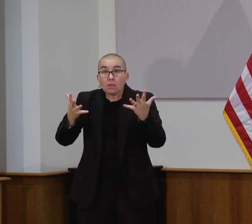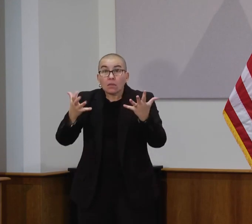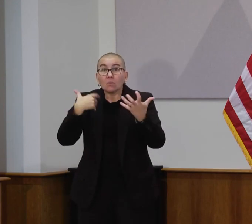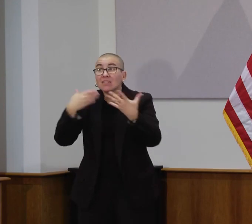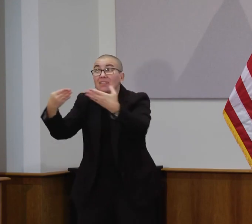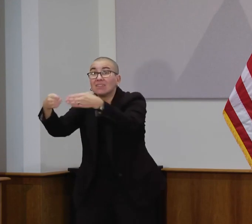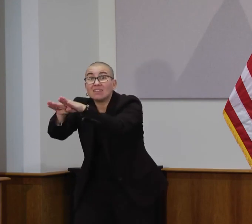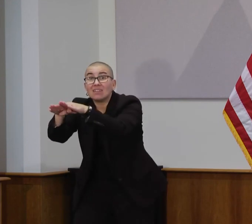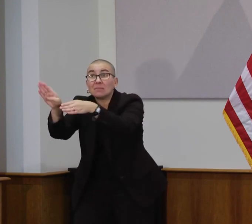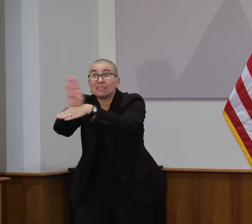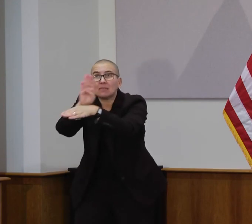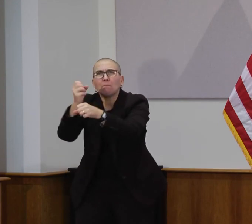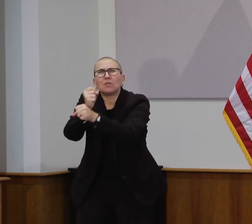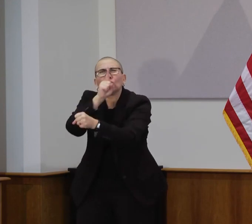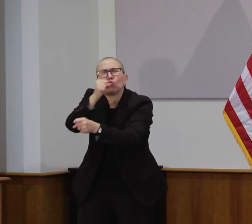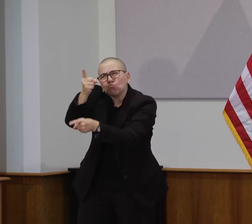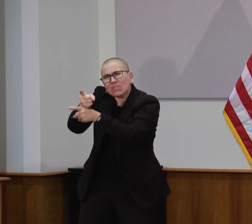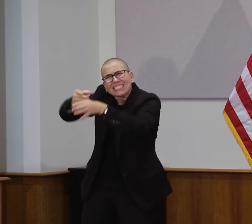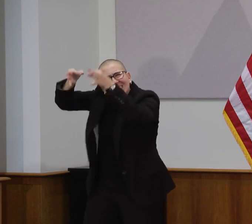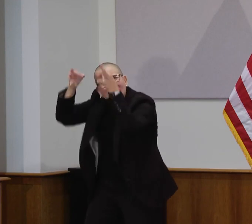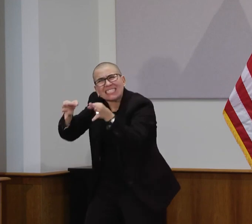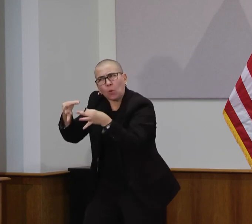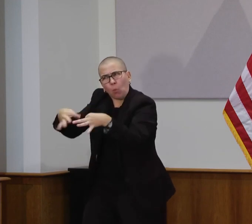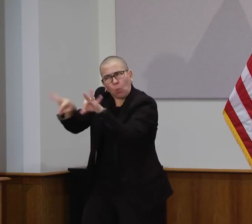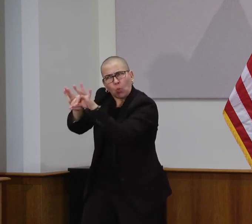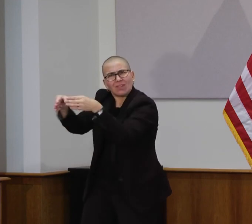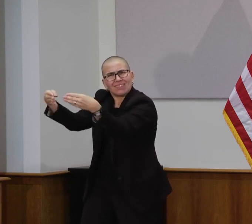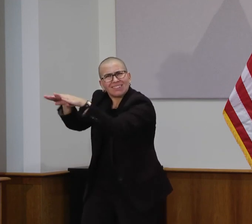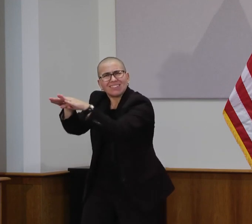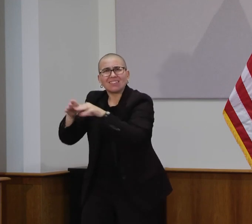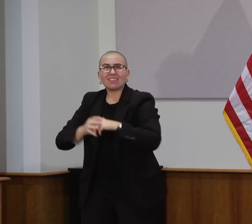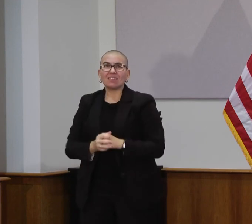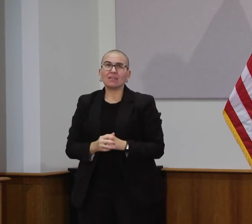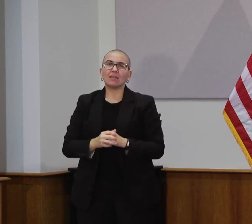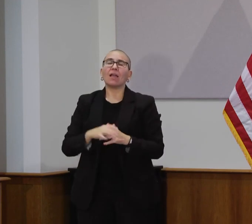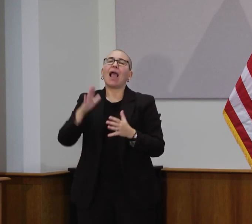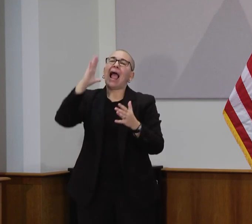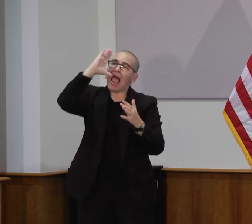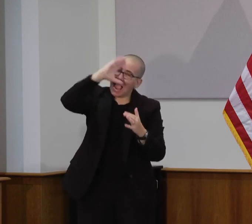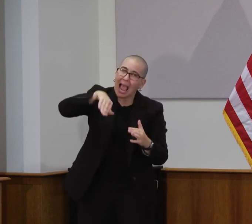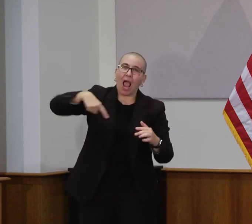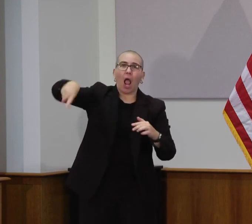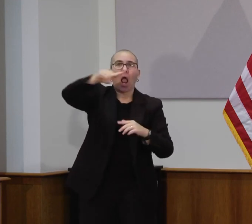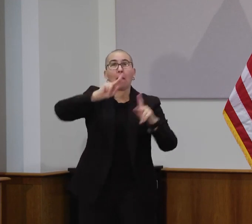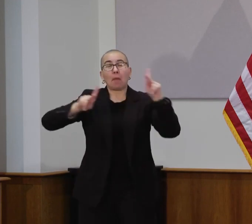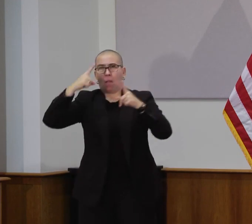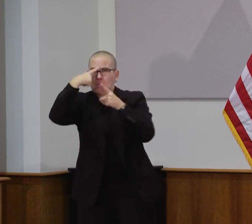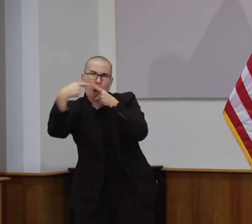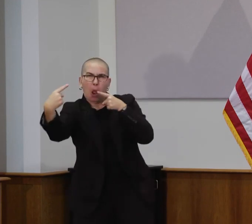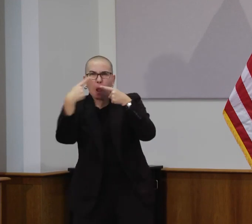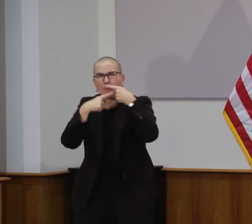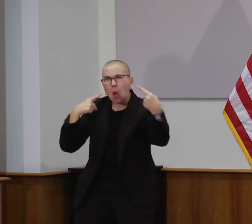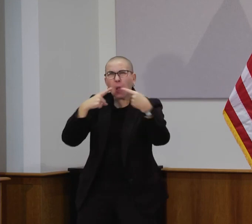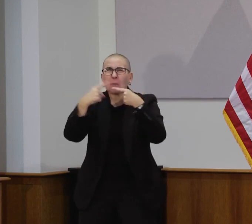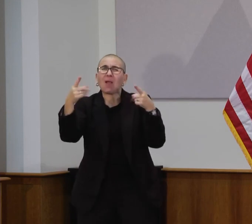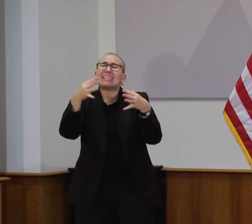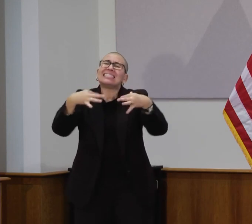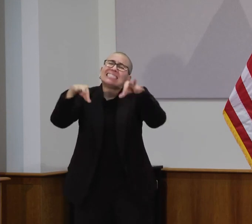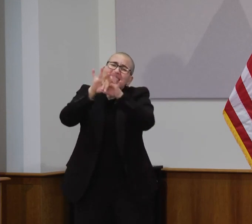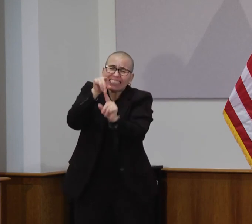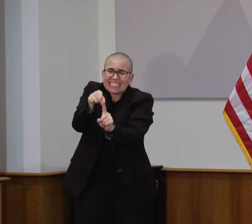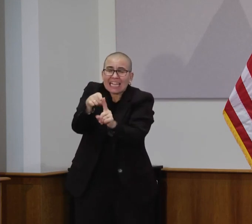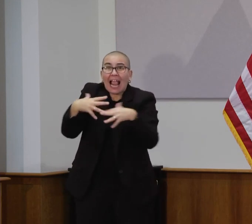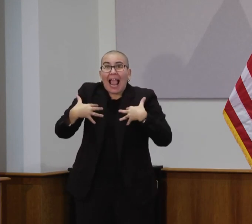move those. Those are legitimate differences. But the sake of disagreeing for disagreeing or making a public health crisis based